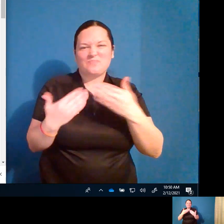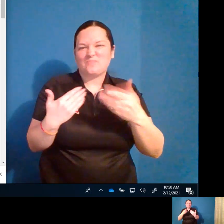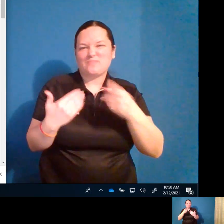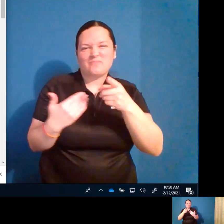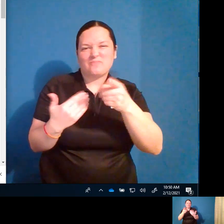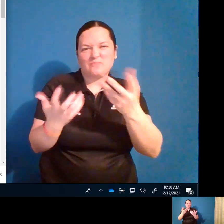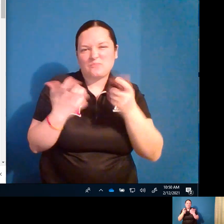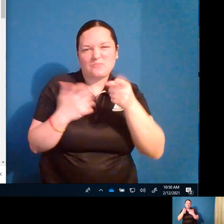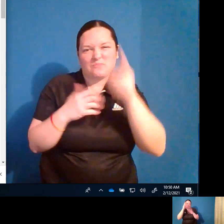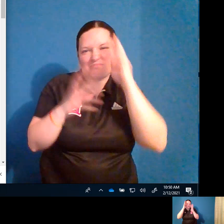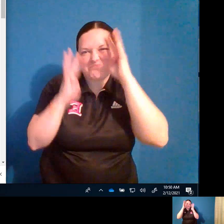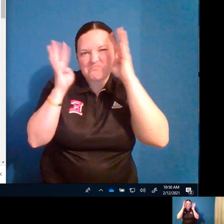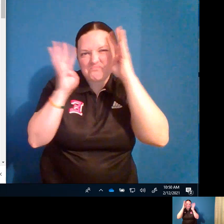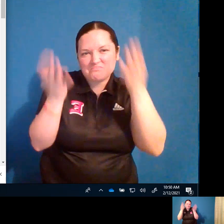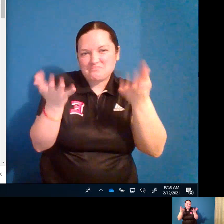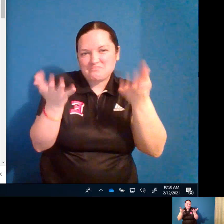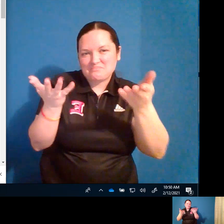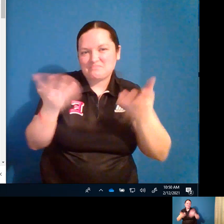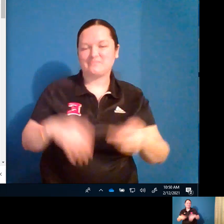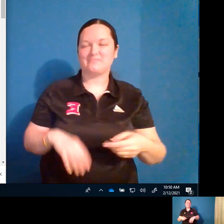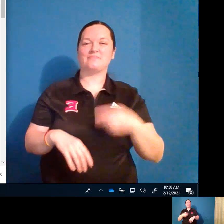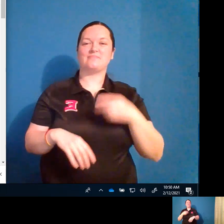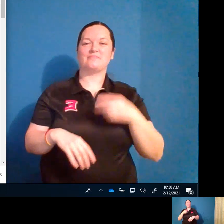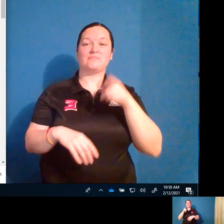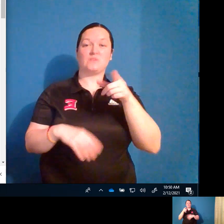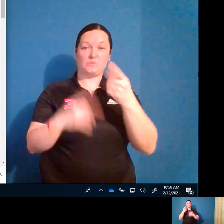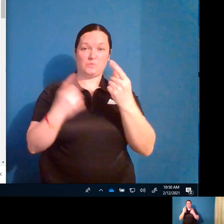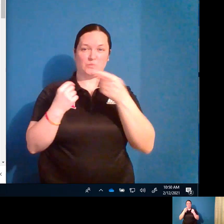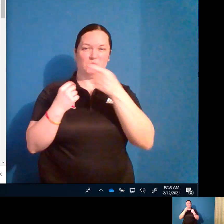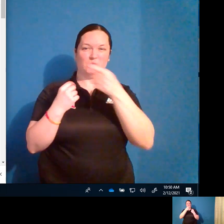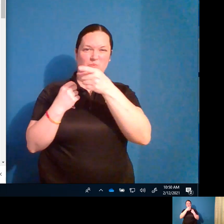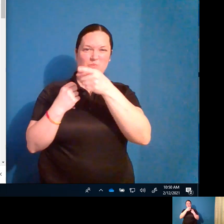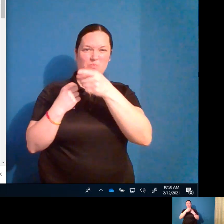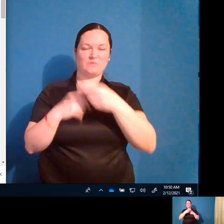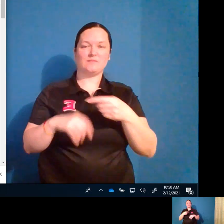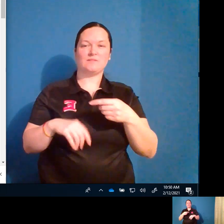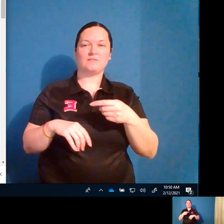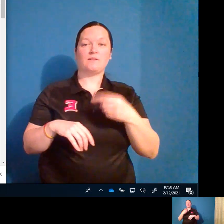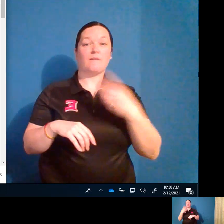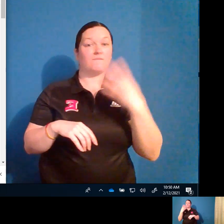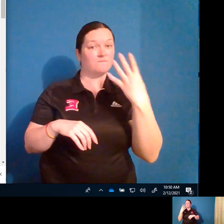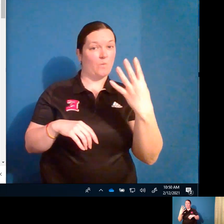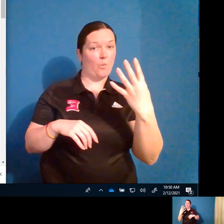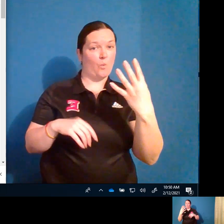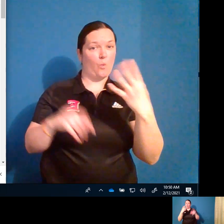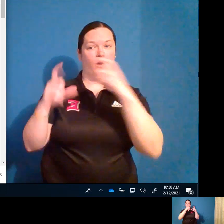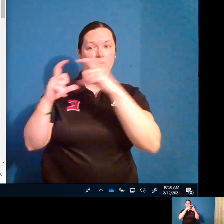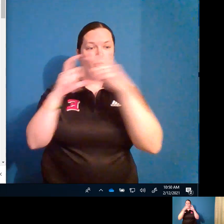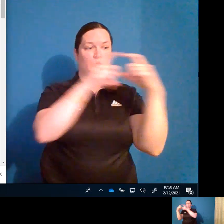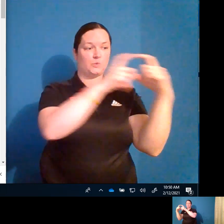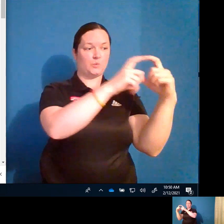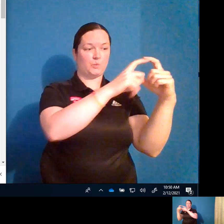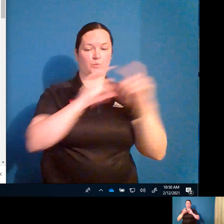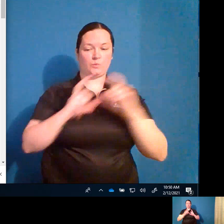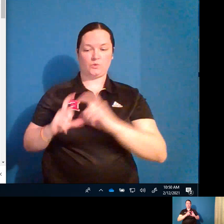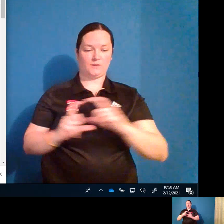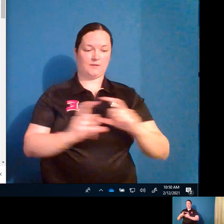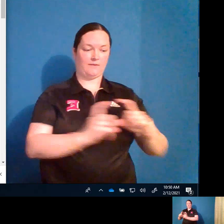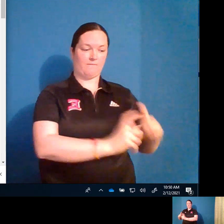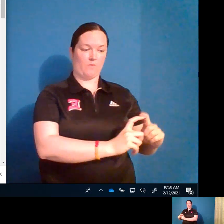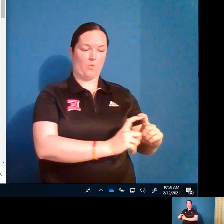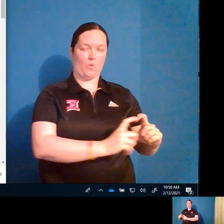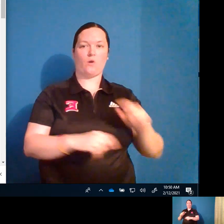Okay, so that's what it's telling you that you have to do. You're going to have to do 4 circles, 1, 2, 3, 4